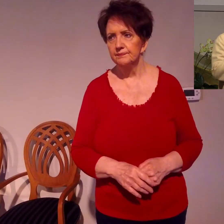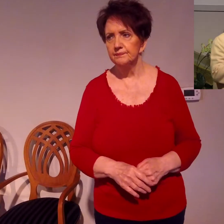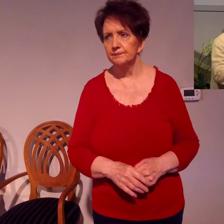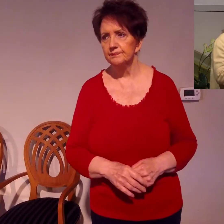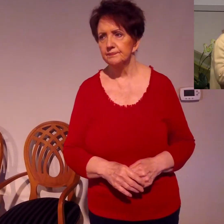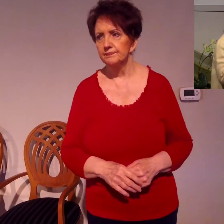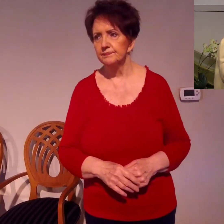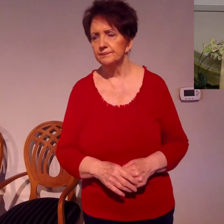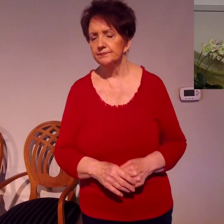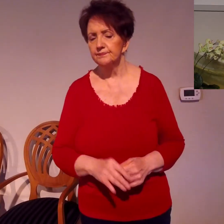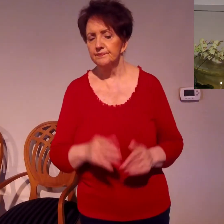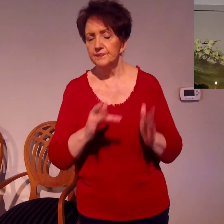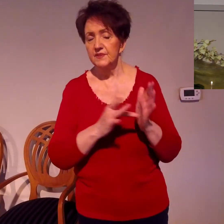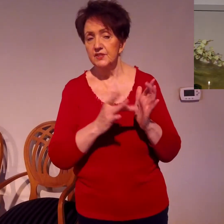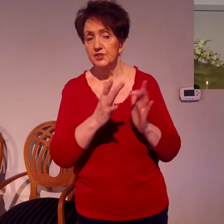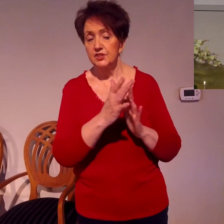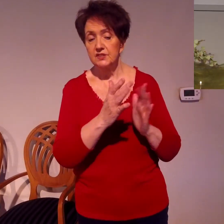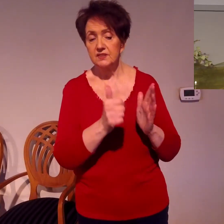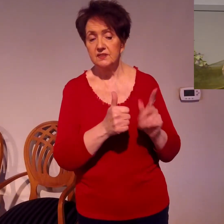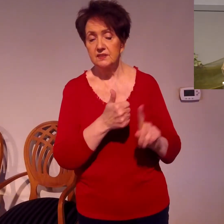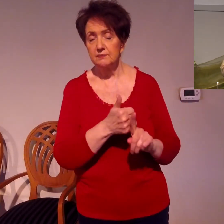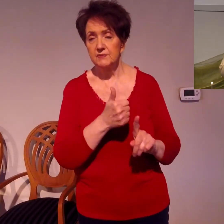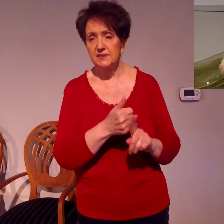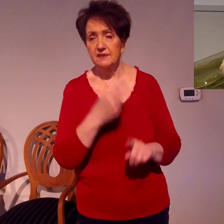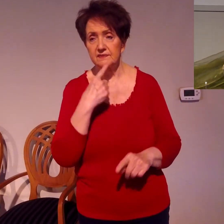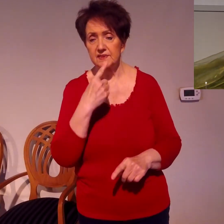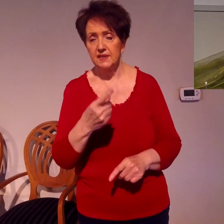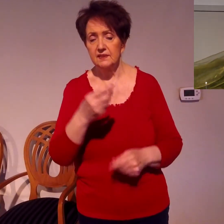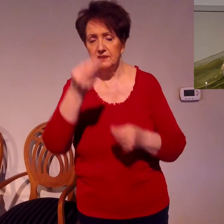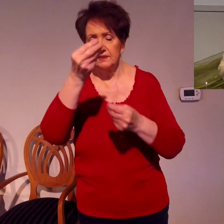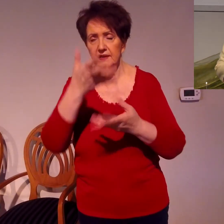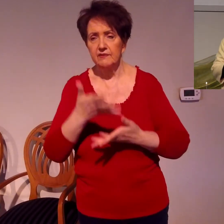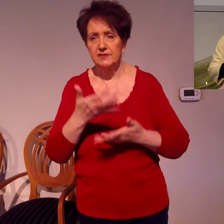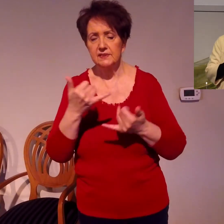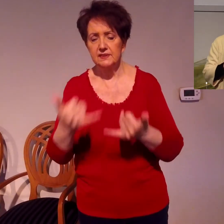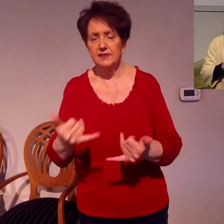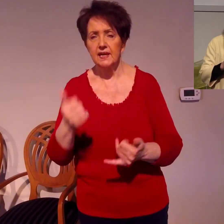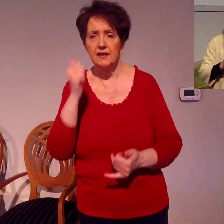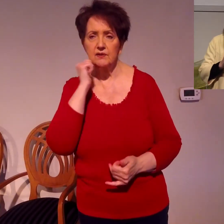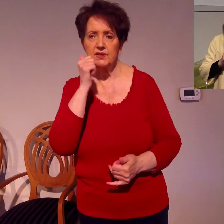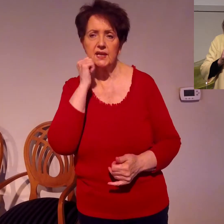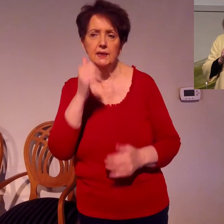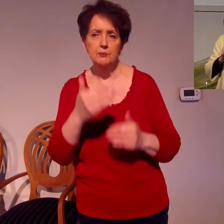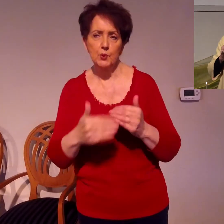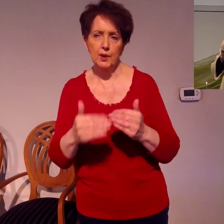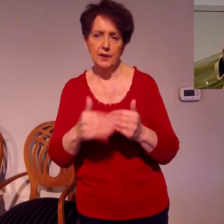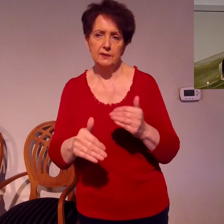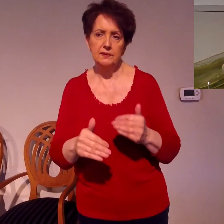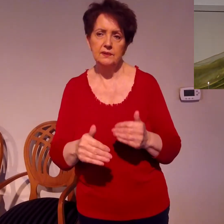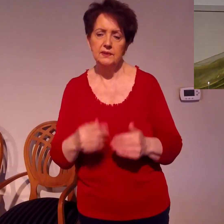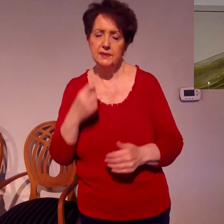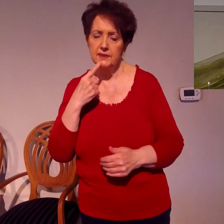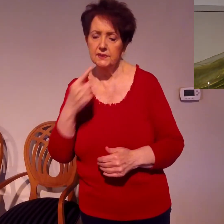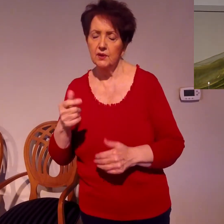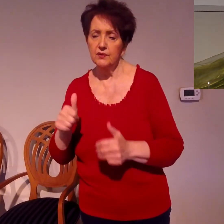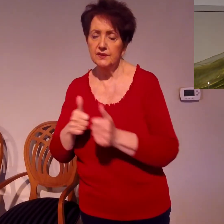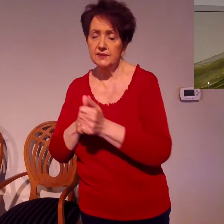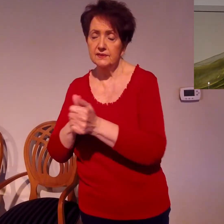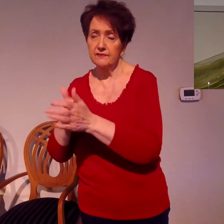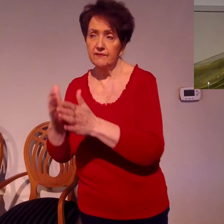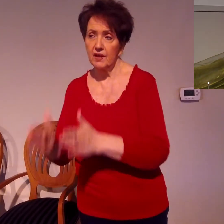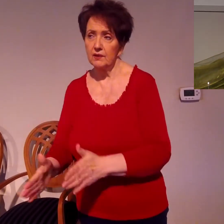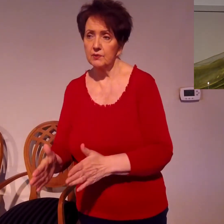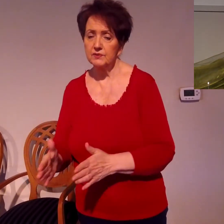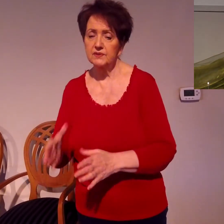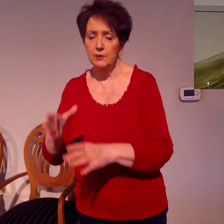You know, Jesus said, give us this day our daily bread. And he told his followers that they would receive as much bread as